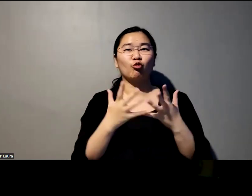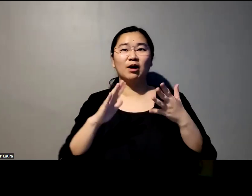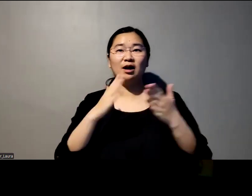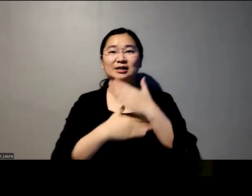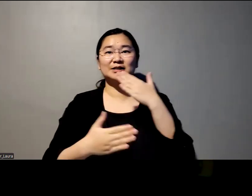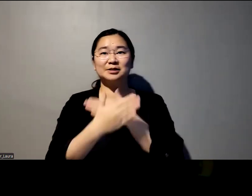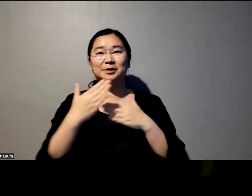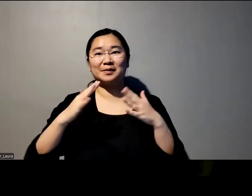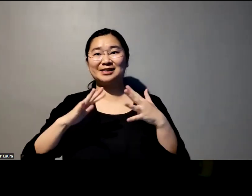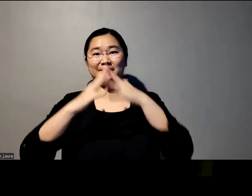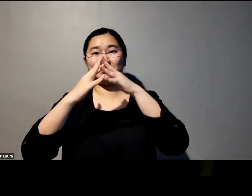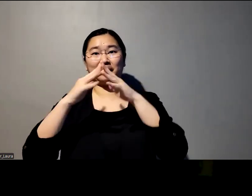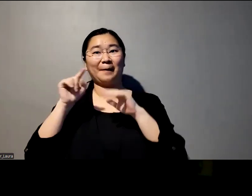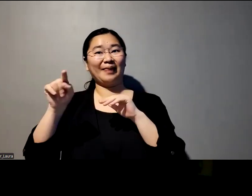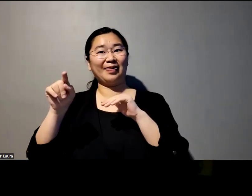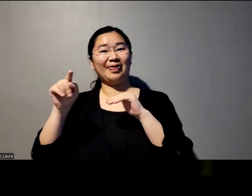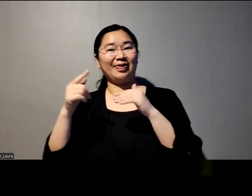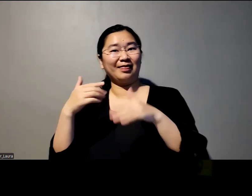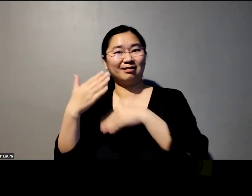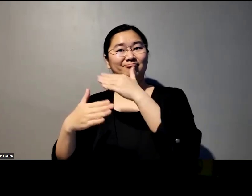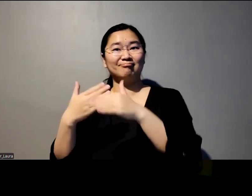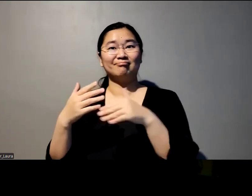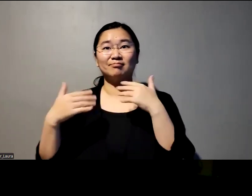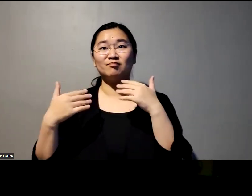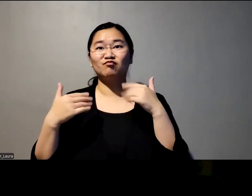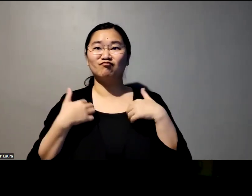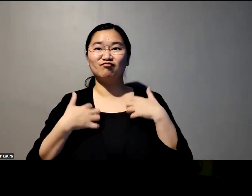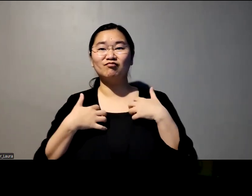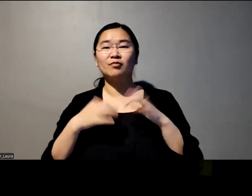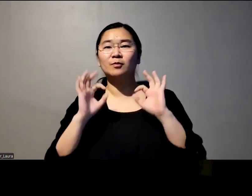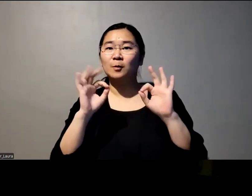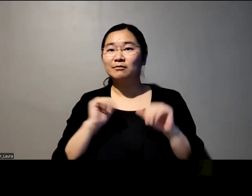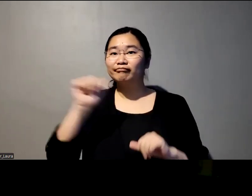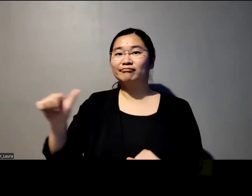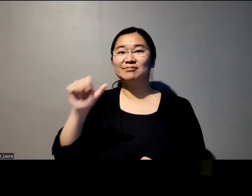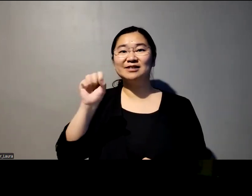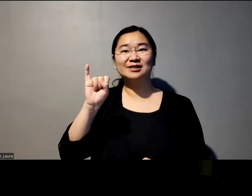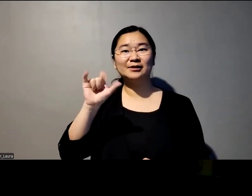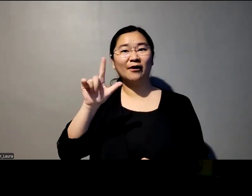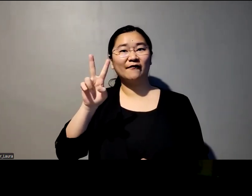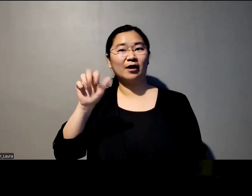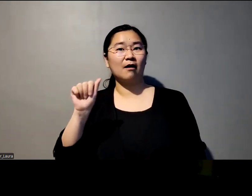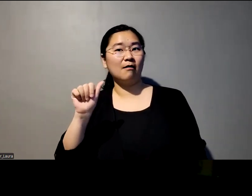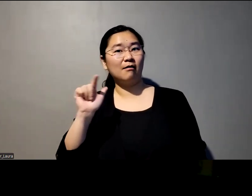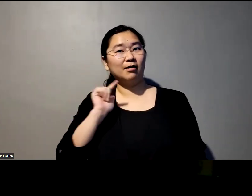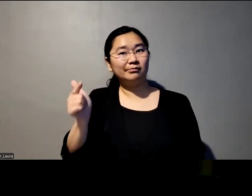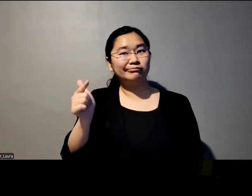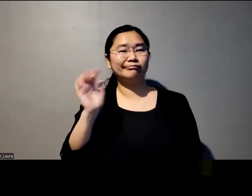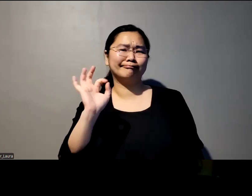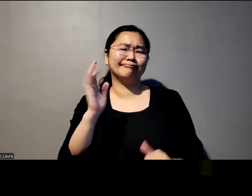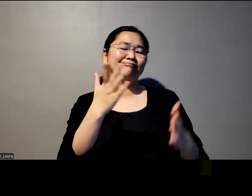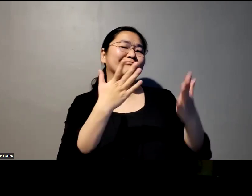Thank you very much. I think that there needs to be more participation of persons with